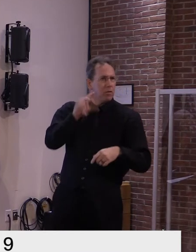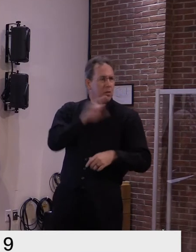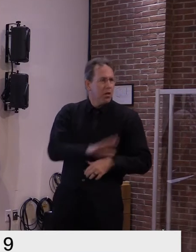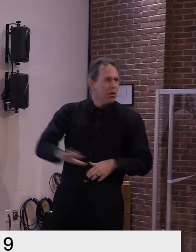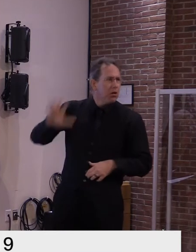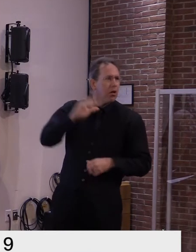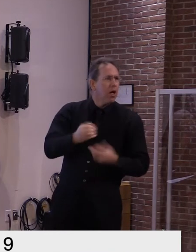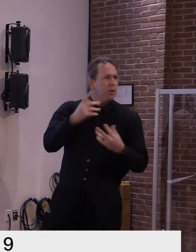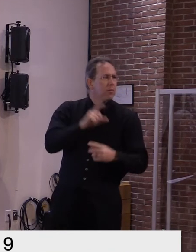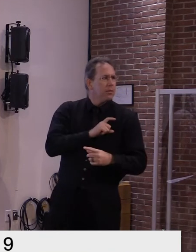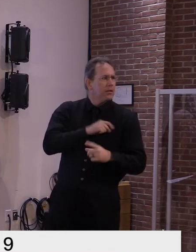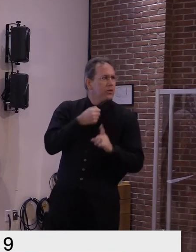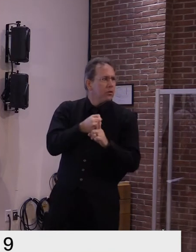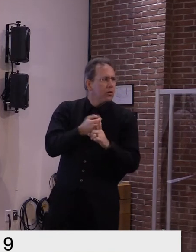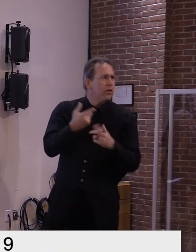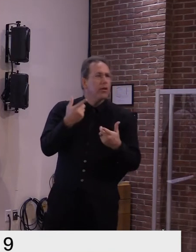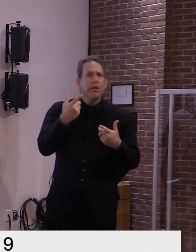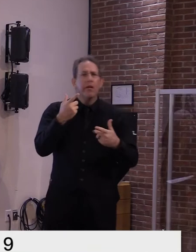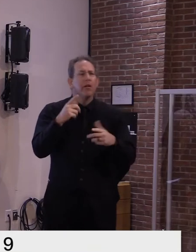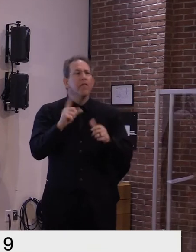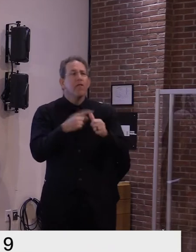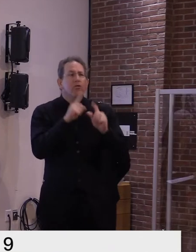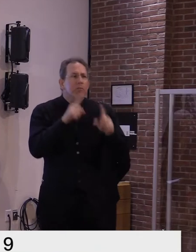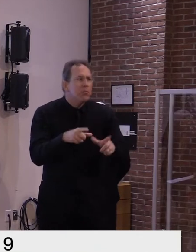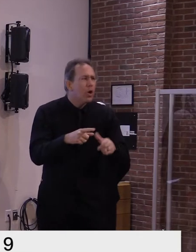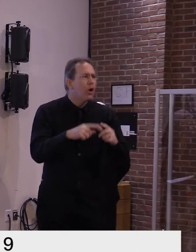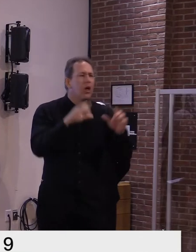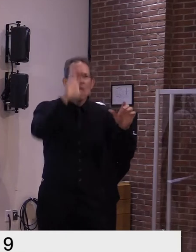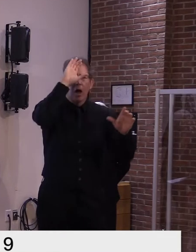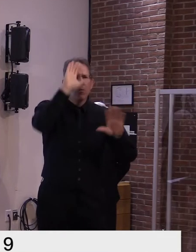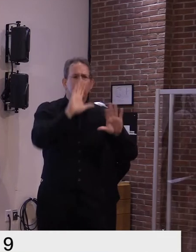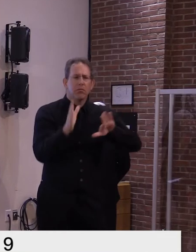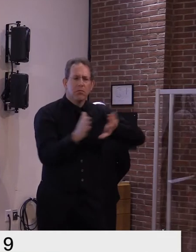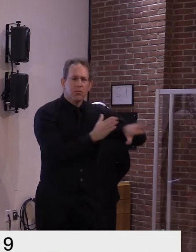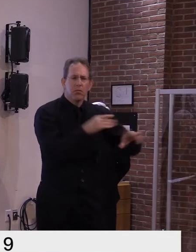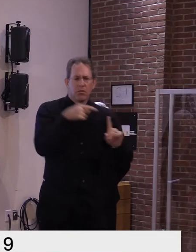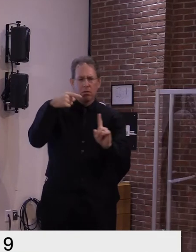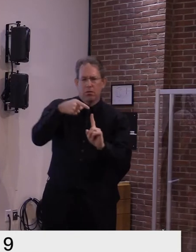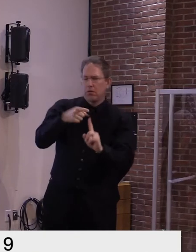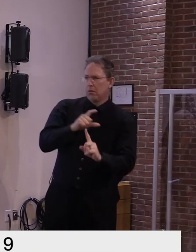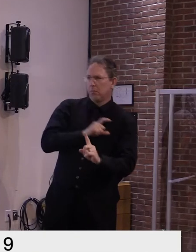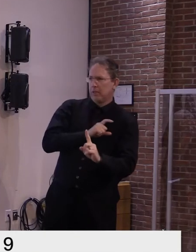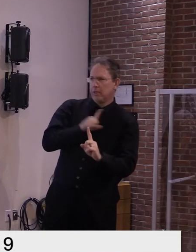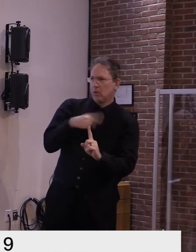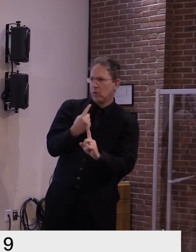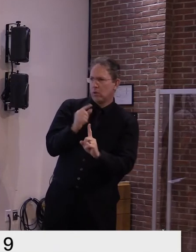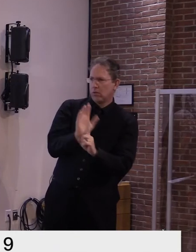how many in the state police have tested positive for COVID? You must have a number of your own department.